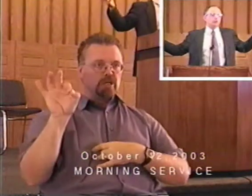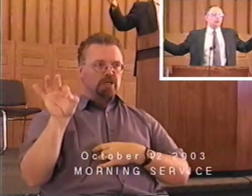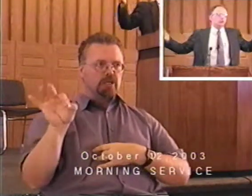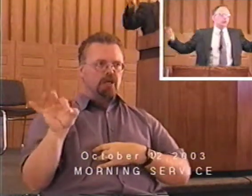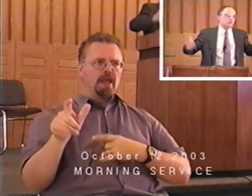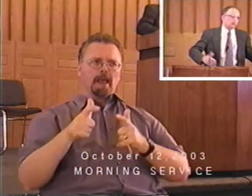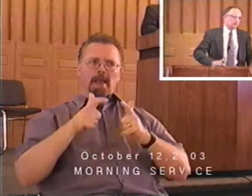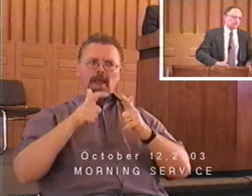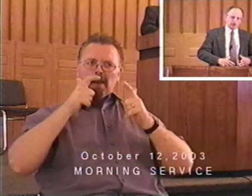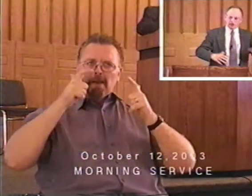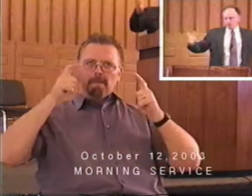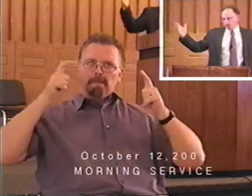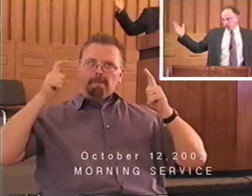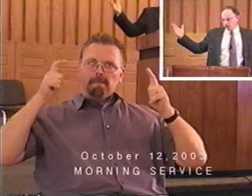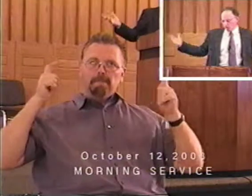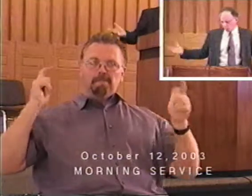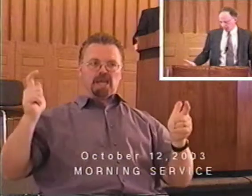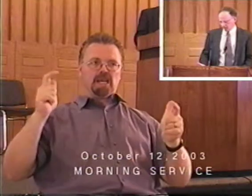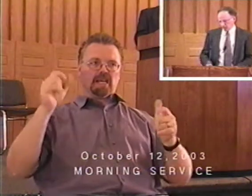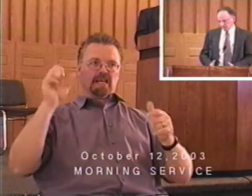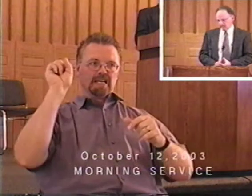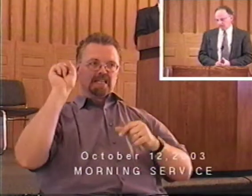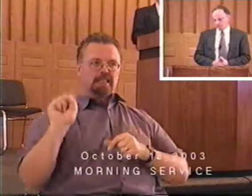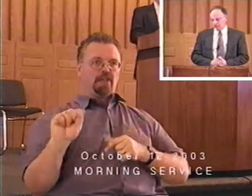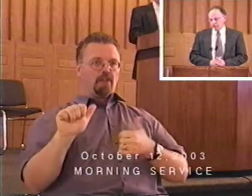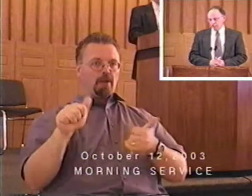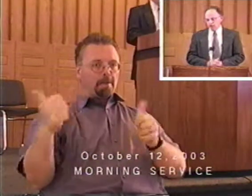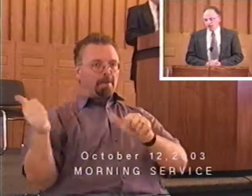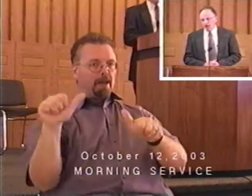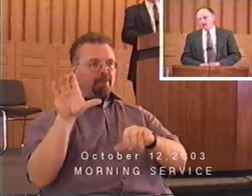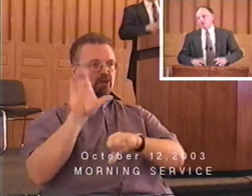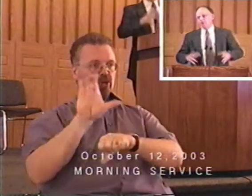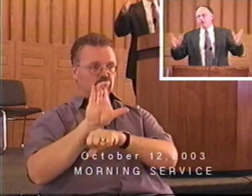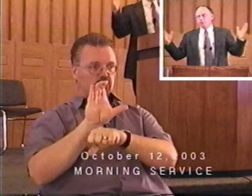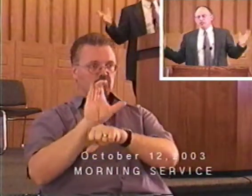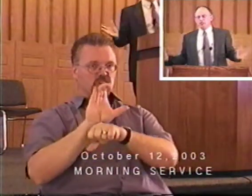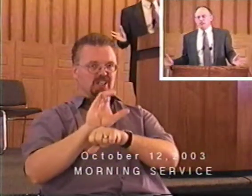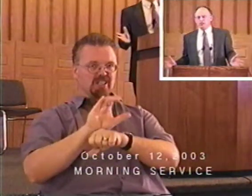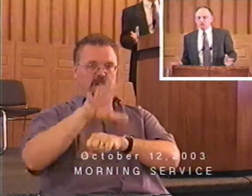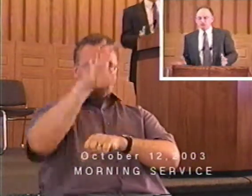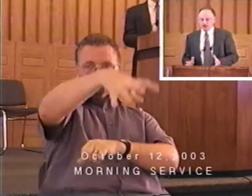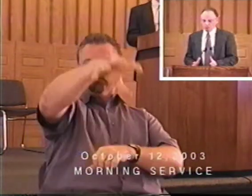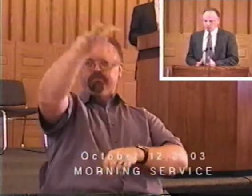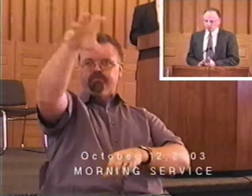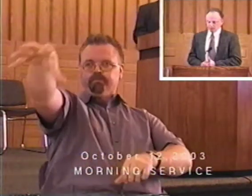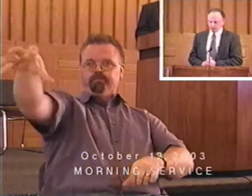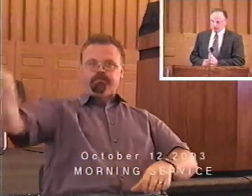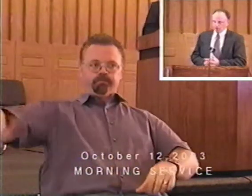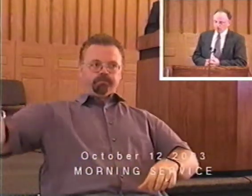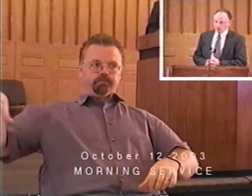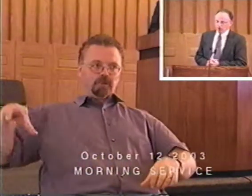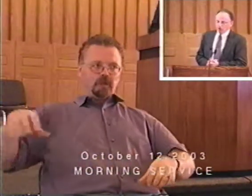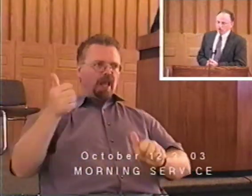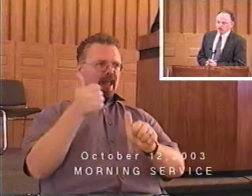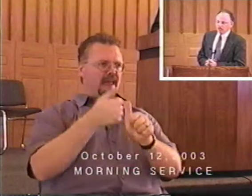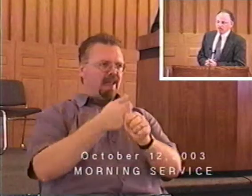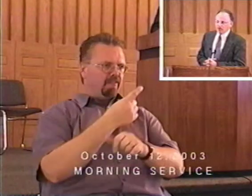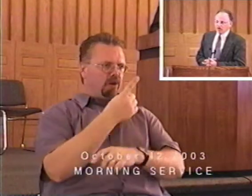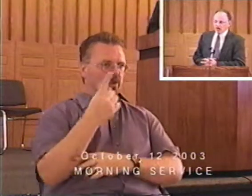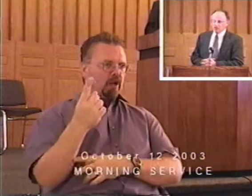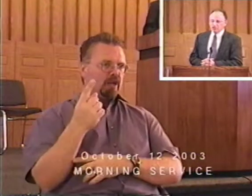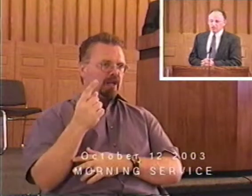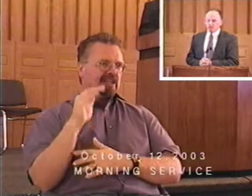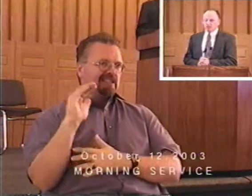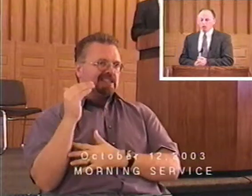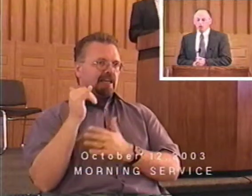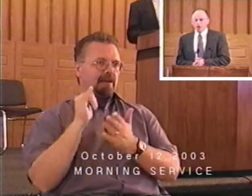Southern Baptist churches on every corner, it seemed like. Everybody, it seemed, had walked